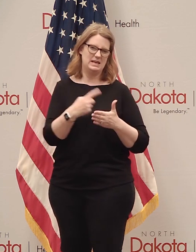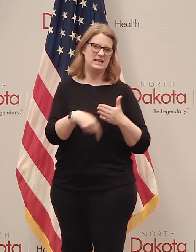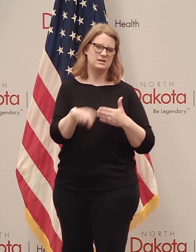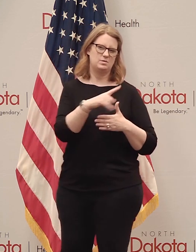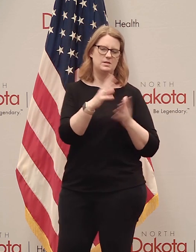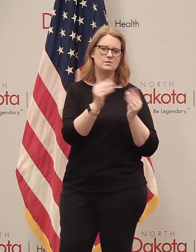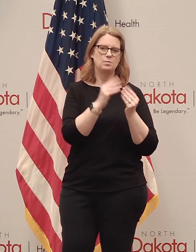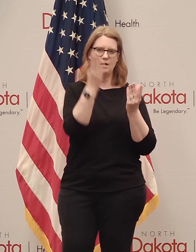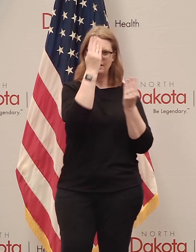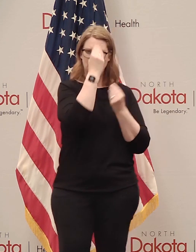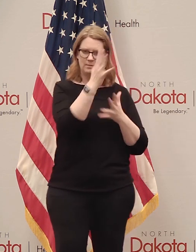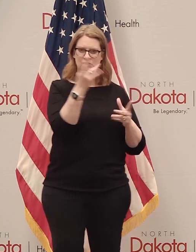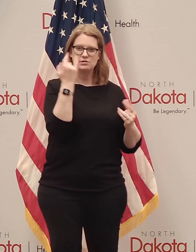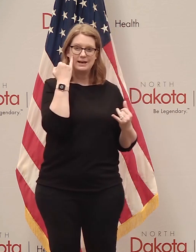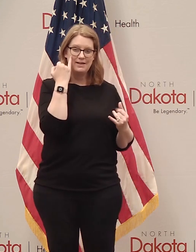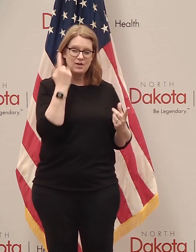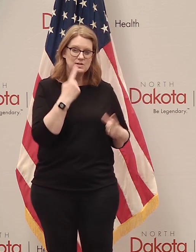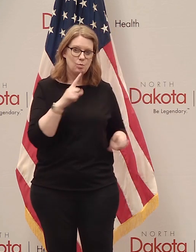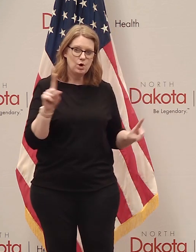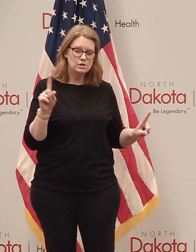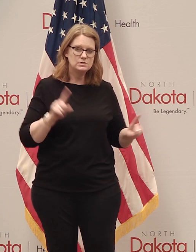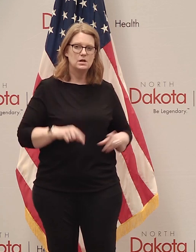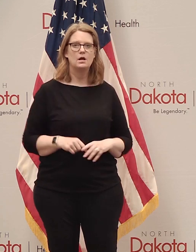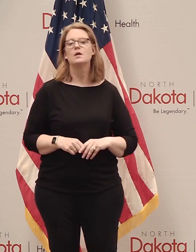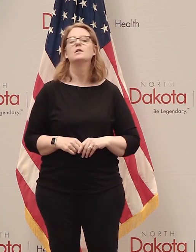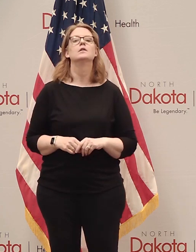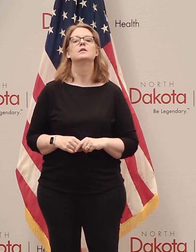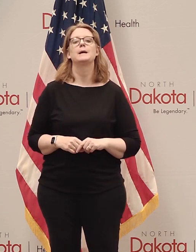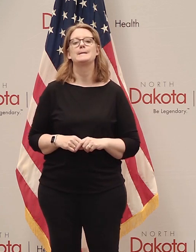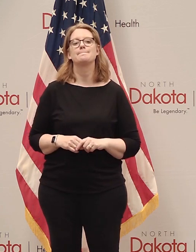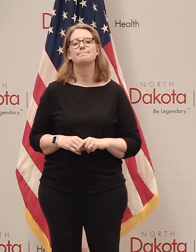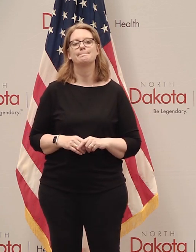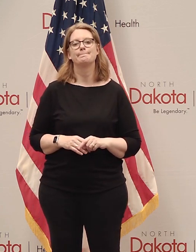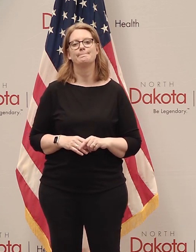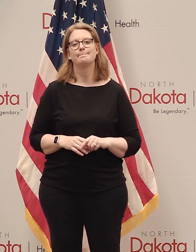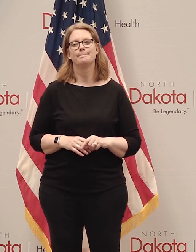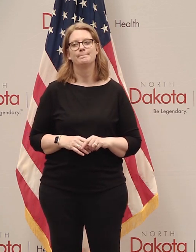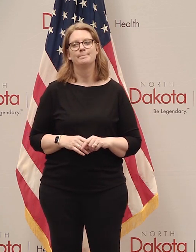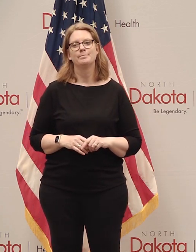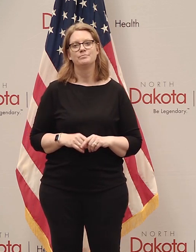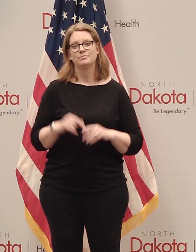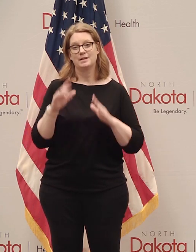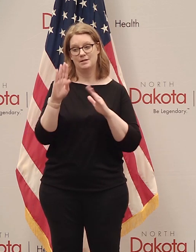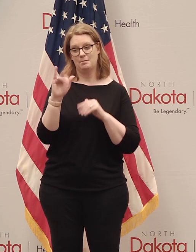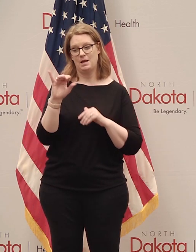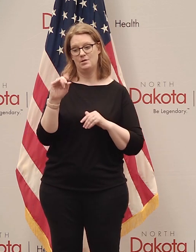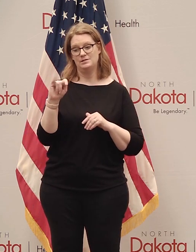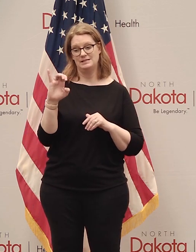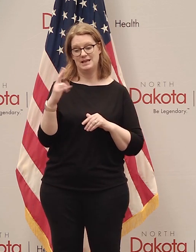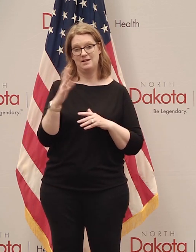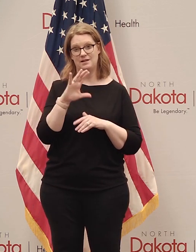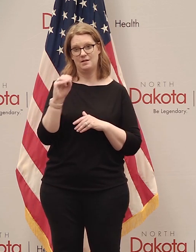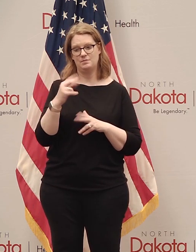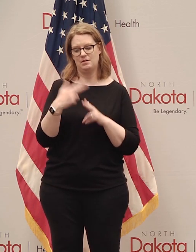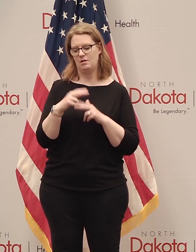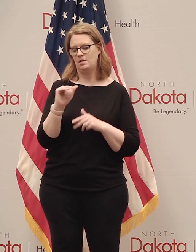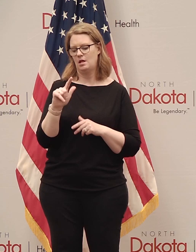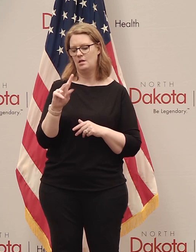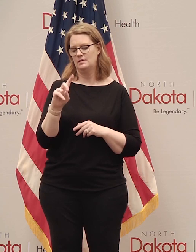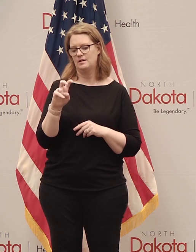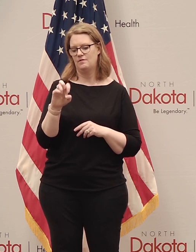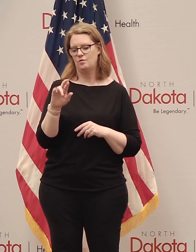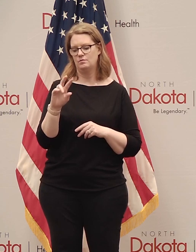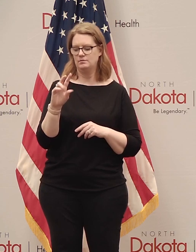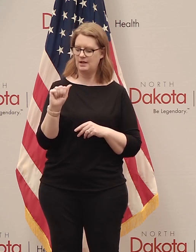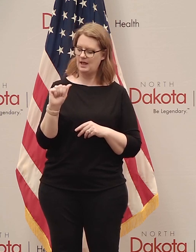if that works. And then also, there's a terrific biotech company in North Dakota, Aldevron,